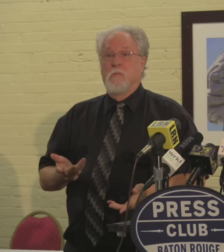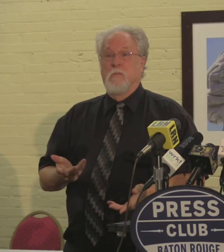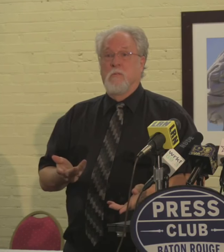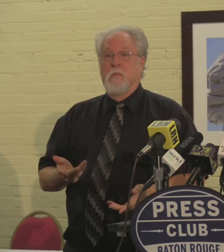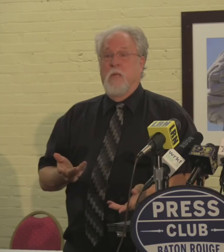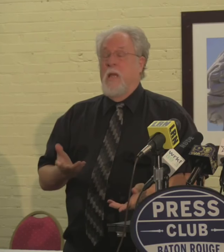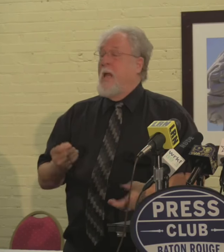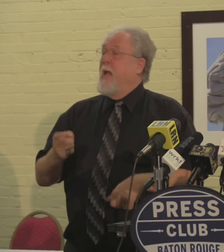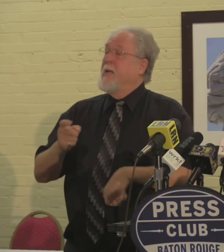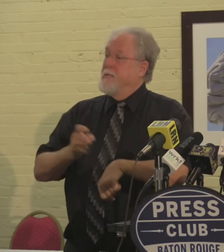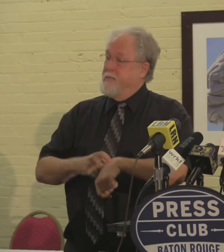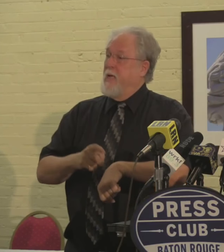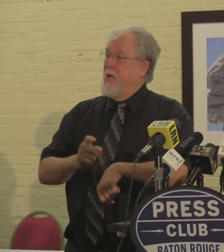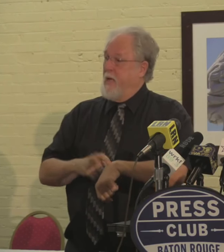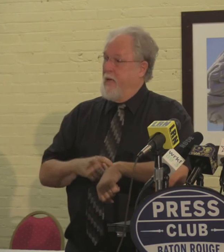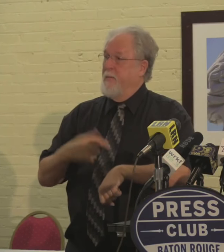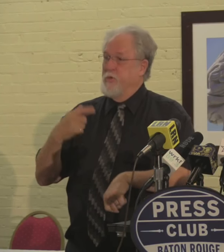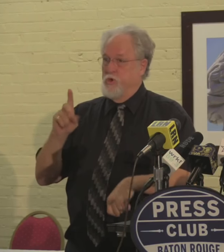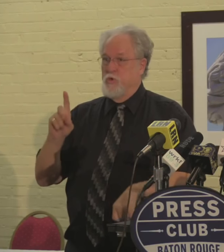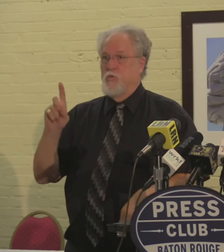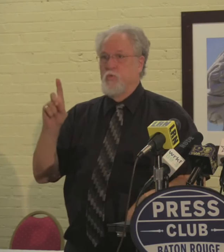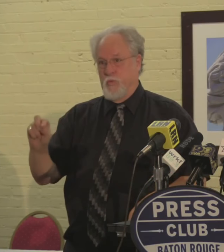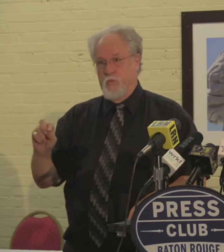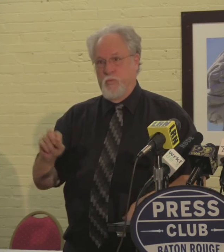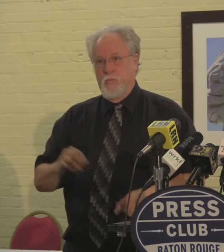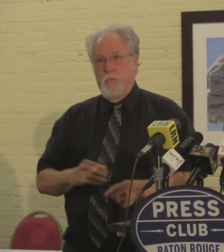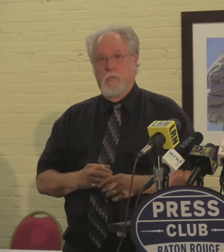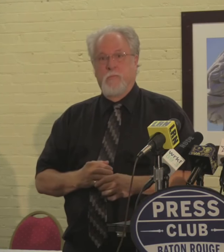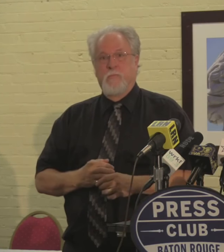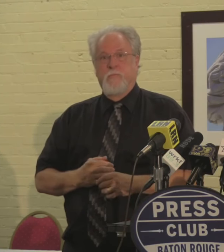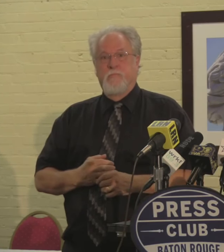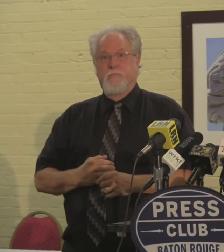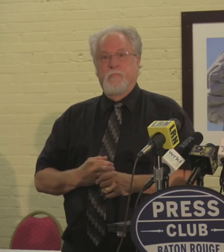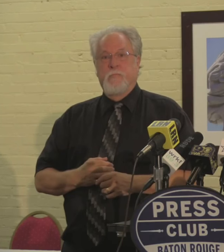And it's just time that we get it done.